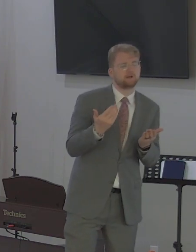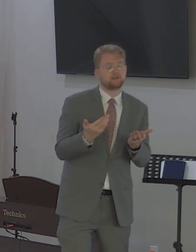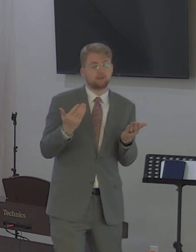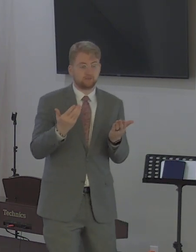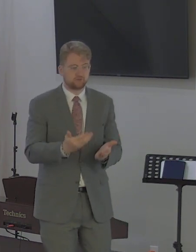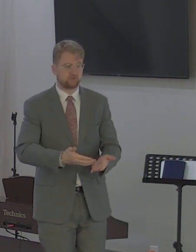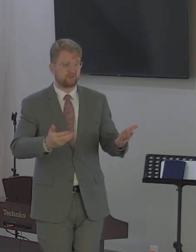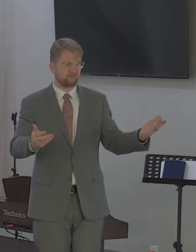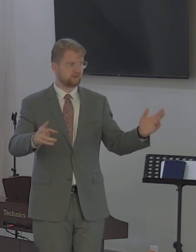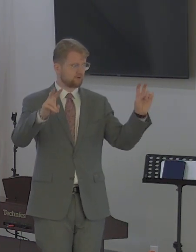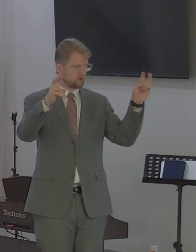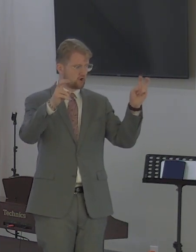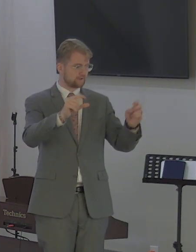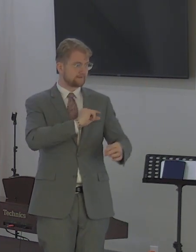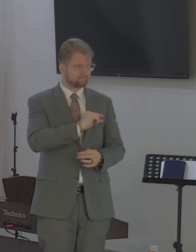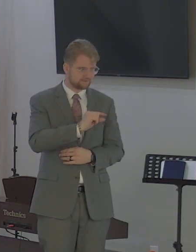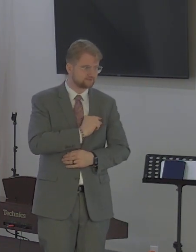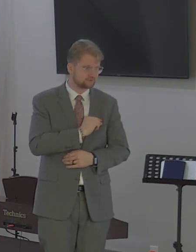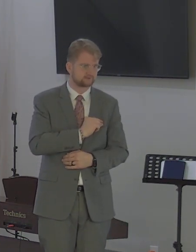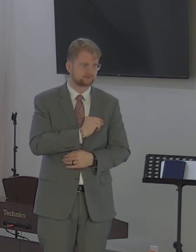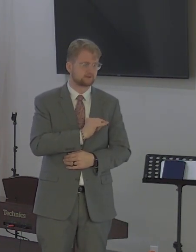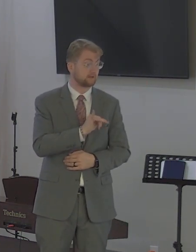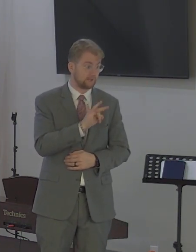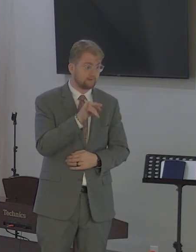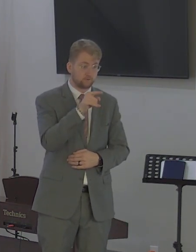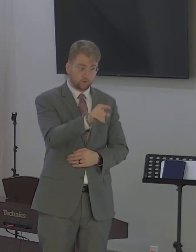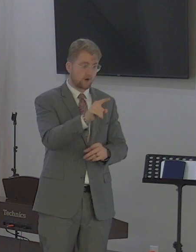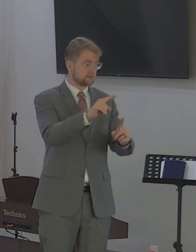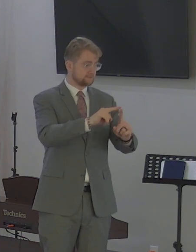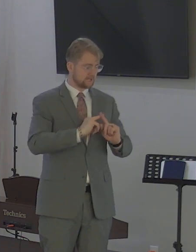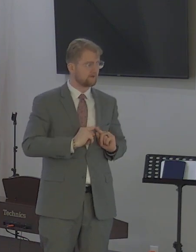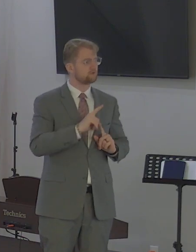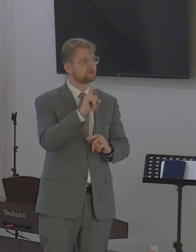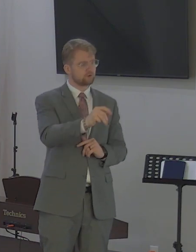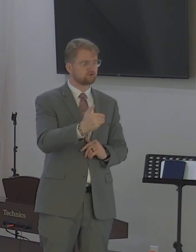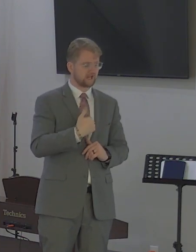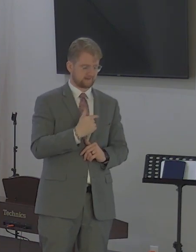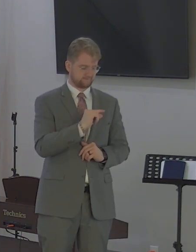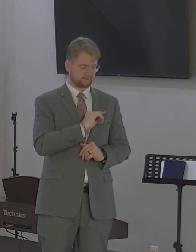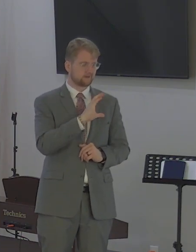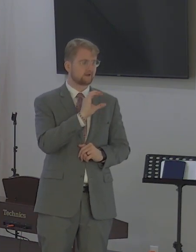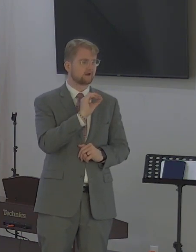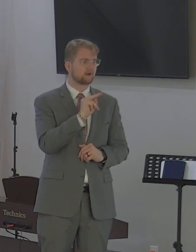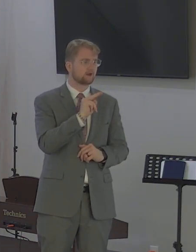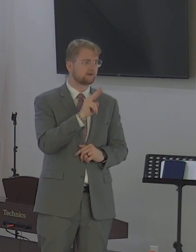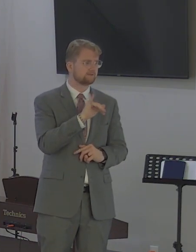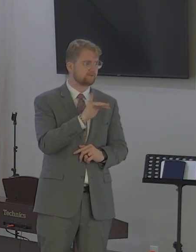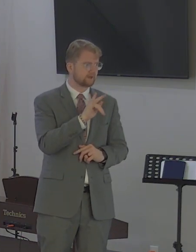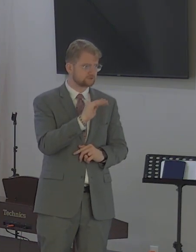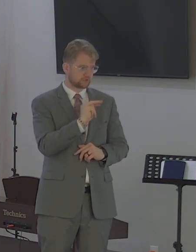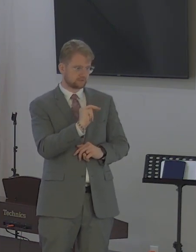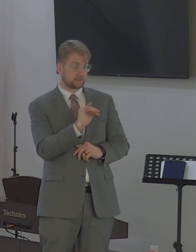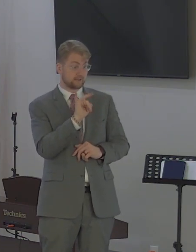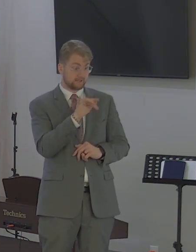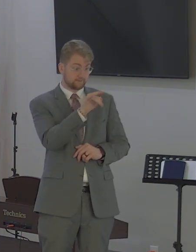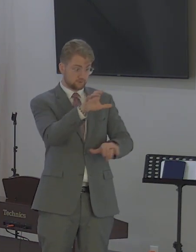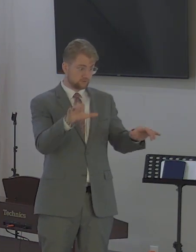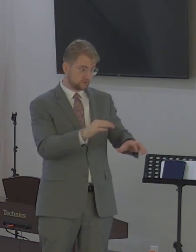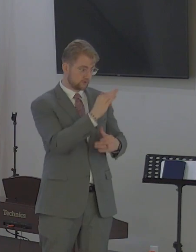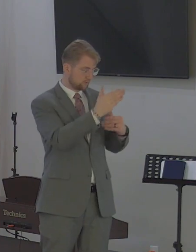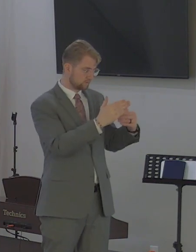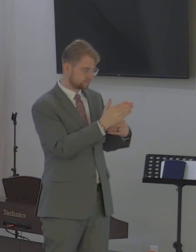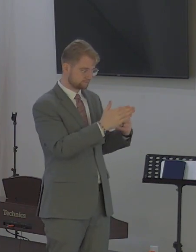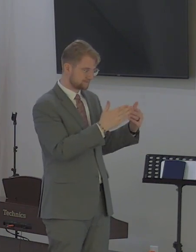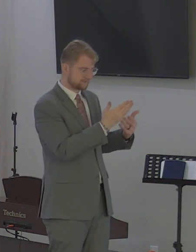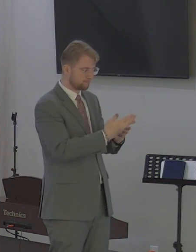Hopefully. If you're saved, there's conviction in your life. And when you do something you're not supposed to do,